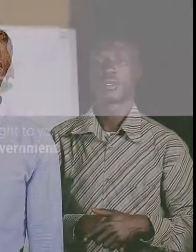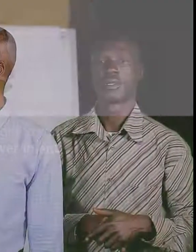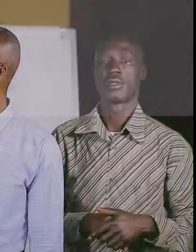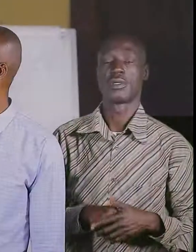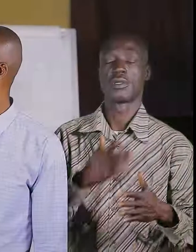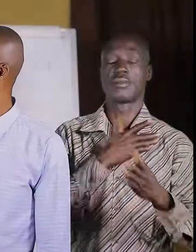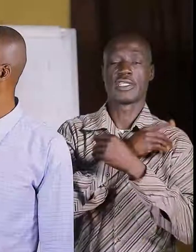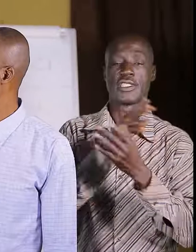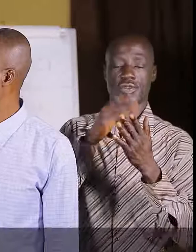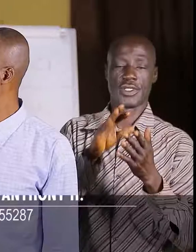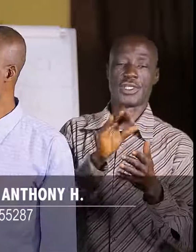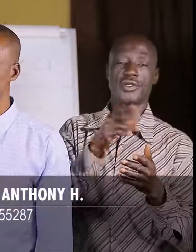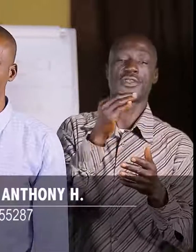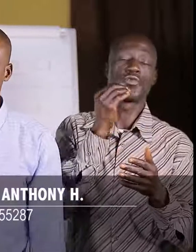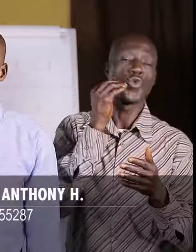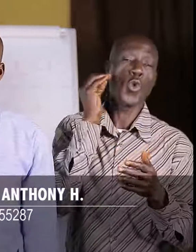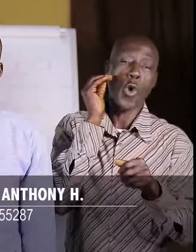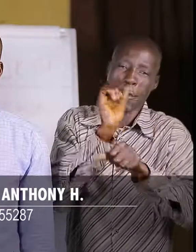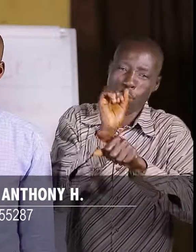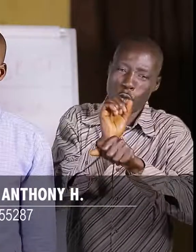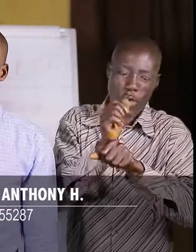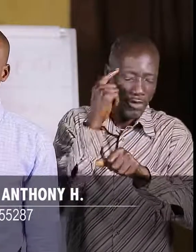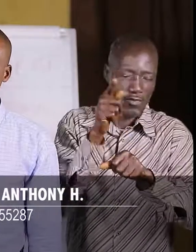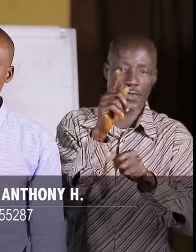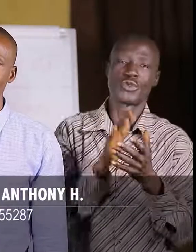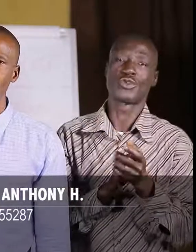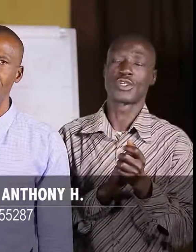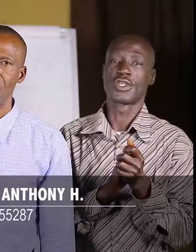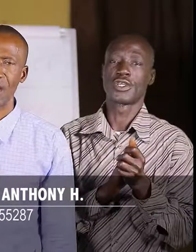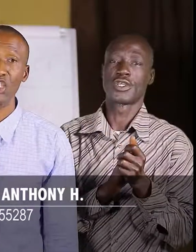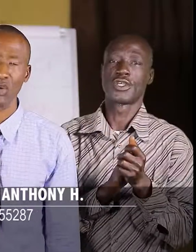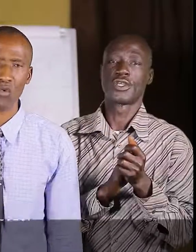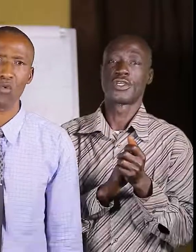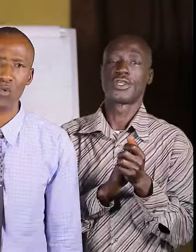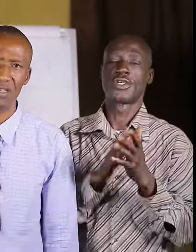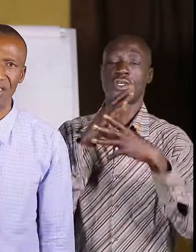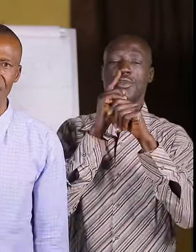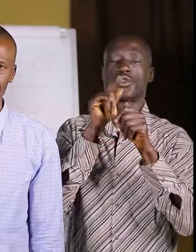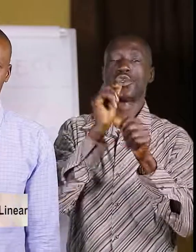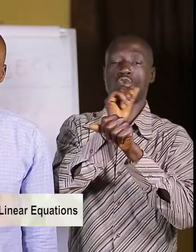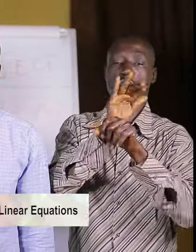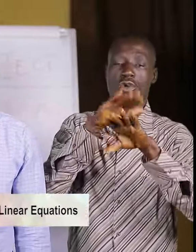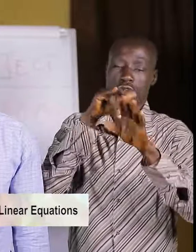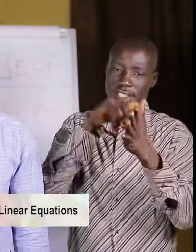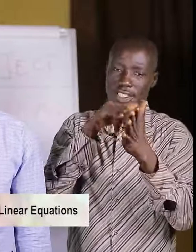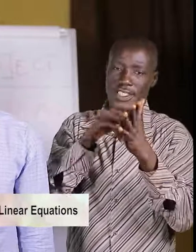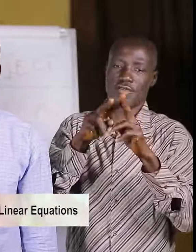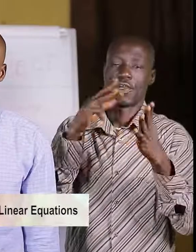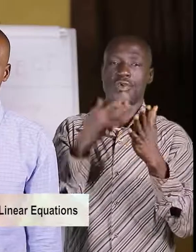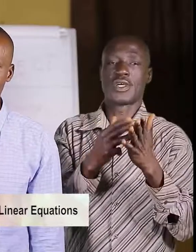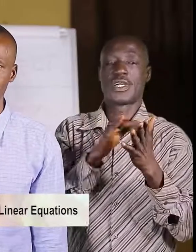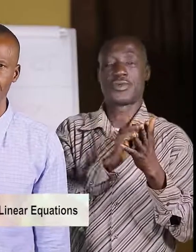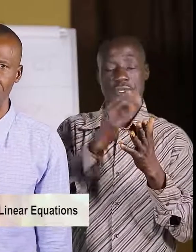My dear students, before we stop for the day, I have an assignment for you. Ensure you work on this assignment, please, for